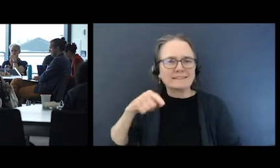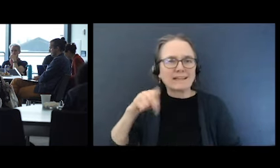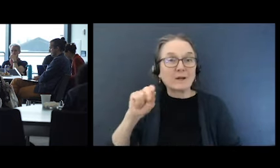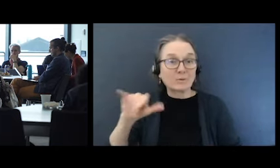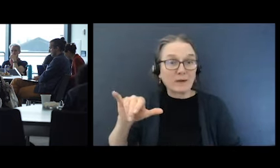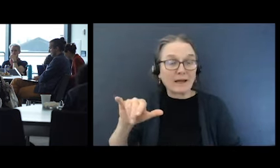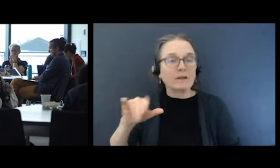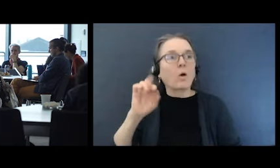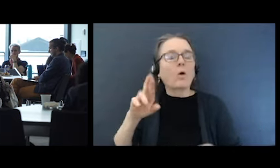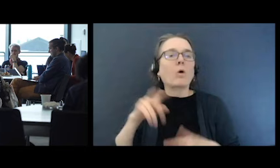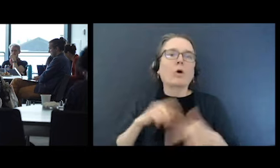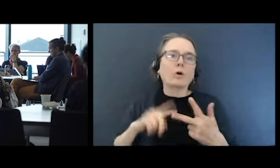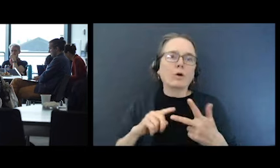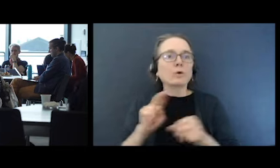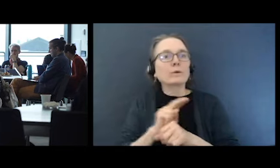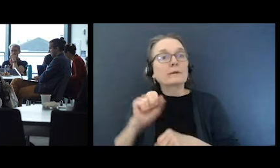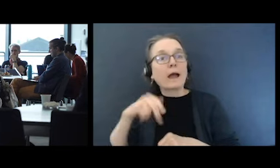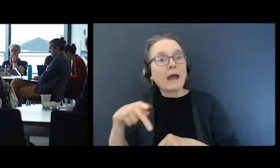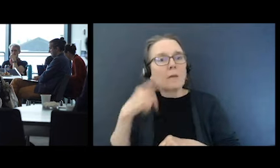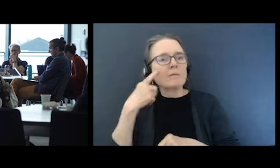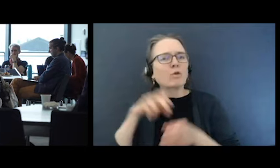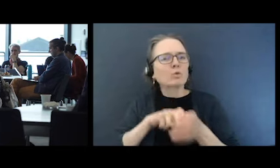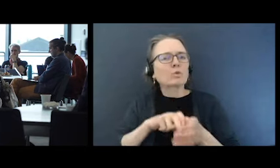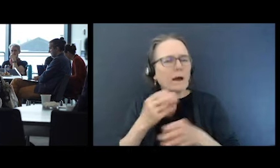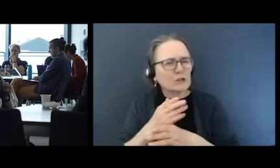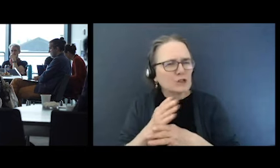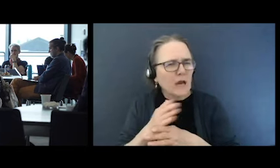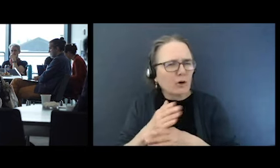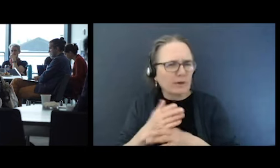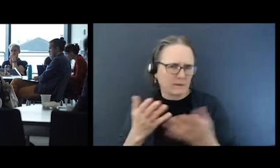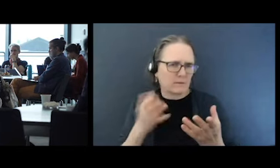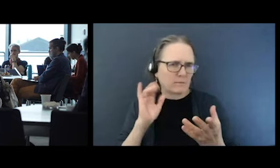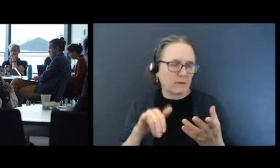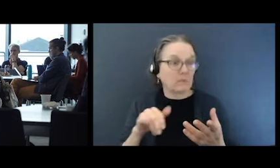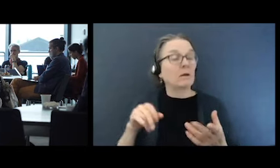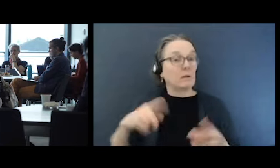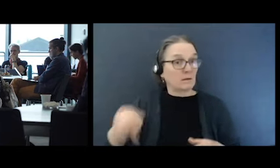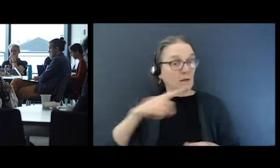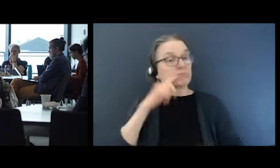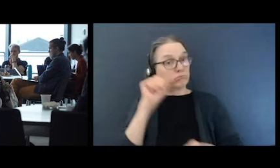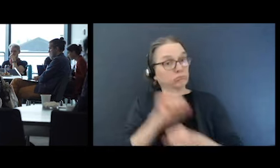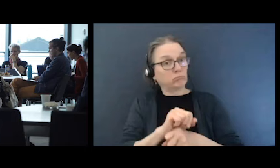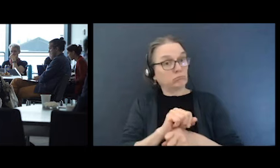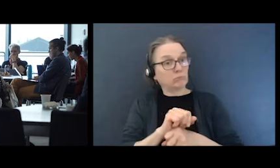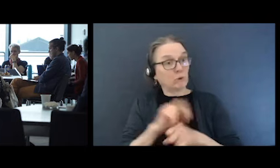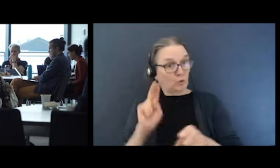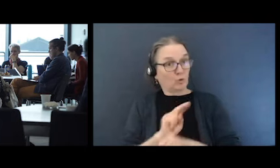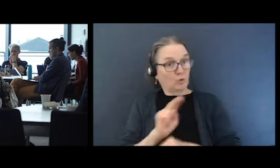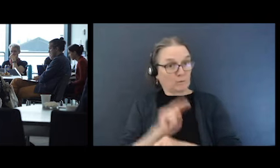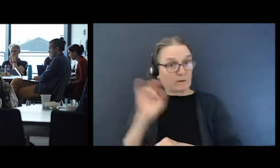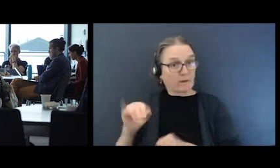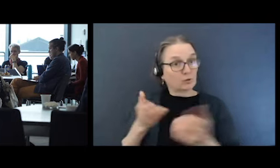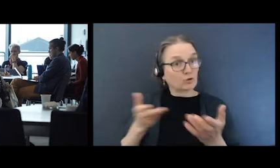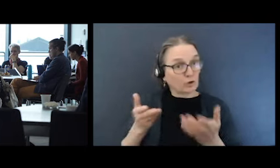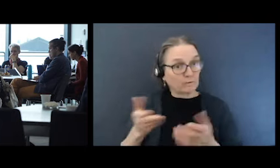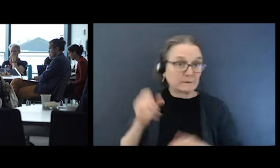one of those ride-sharing devices, are they actually using their service? So